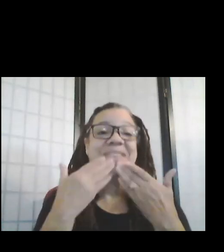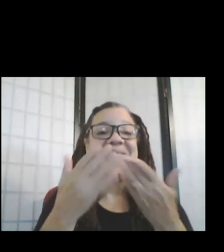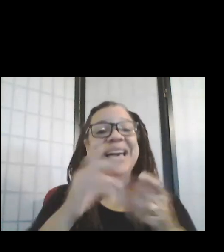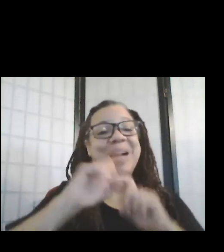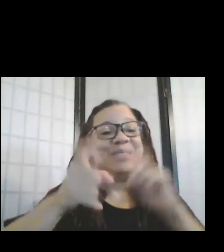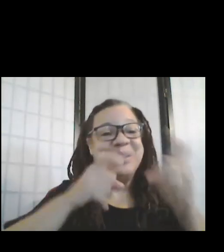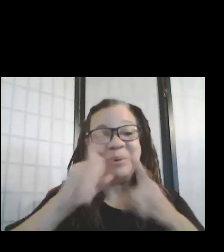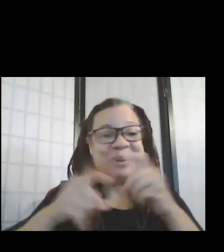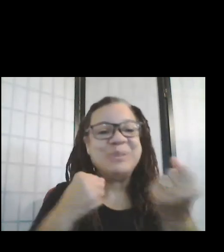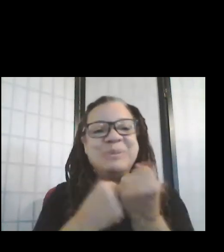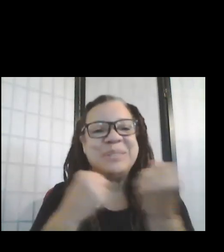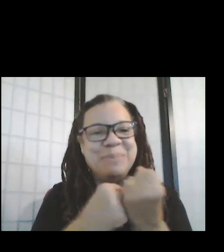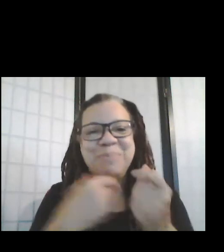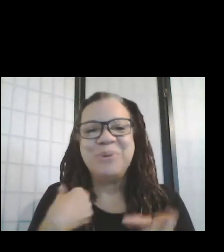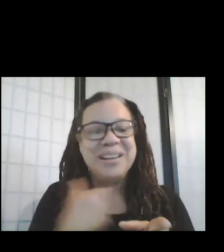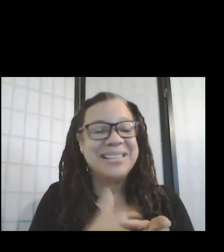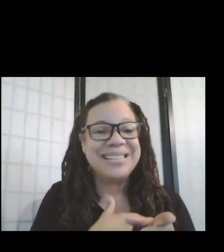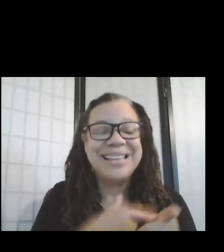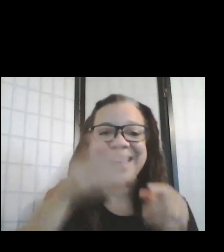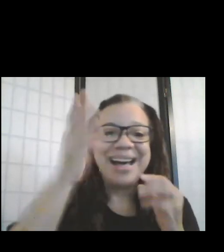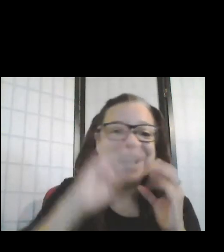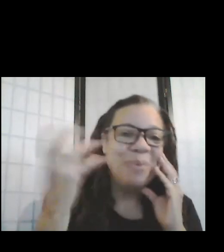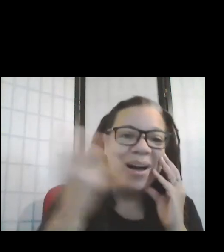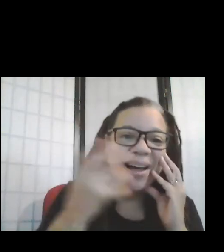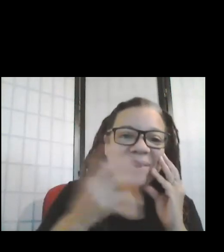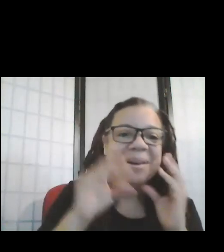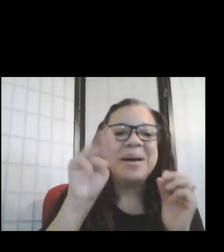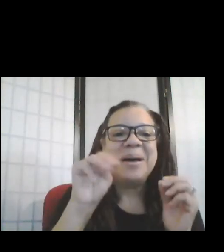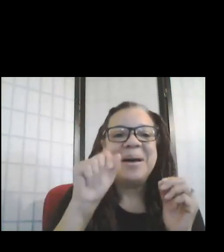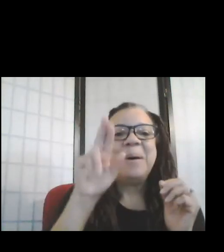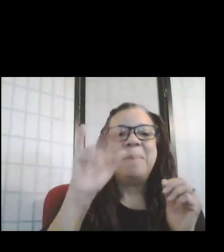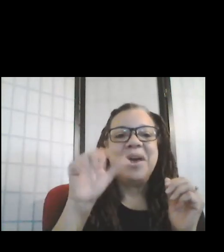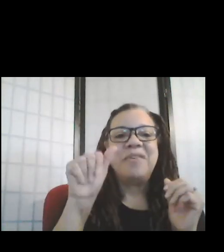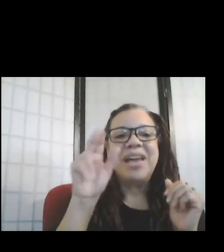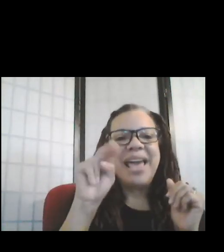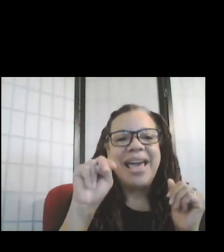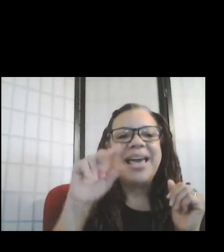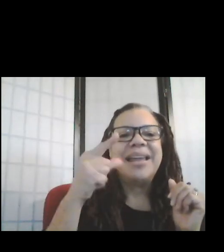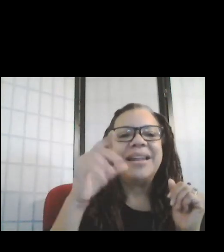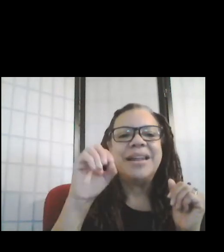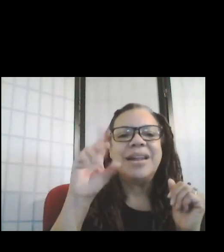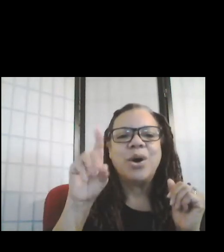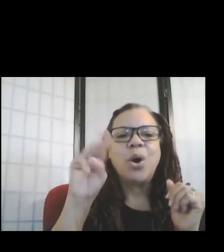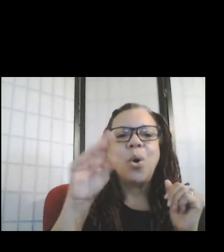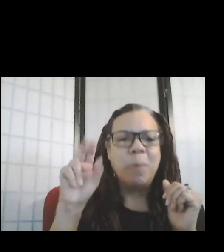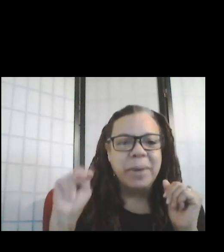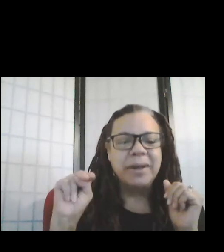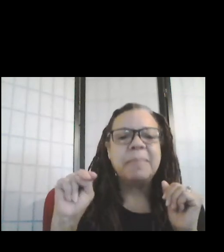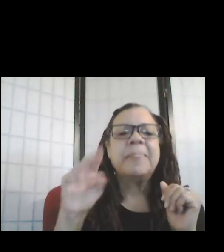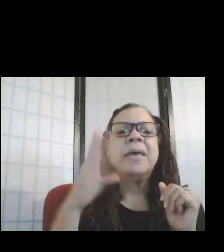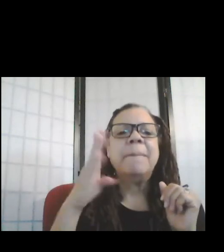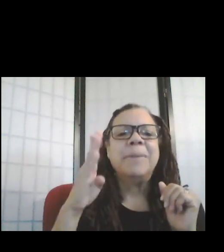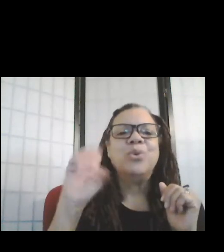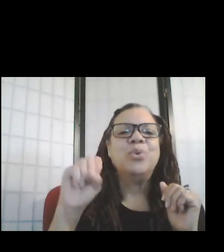too. Oh goodness. Marianne Dornice Goldman, Lois Welber, Blue Shutter Web